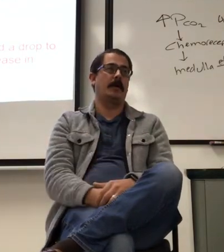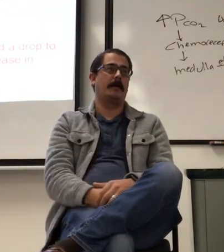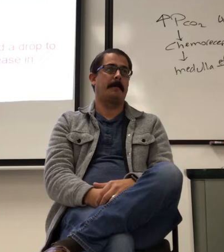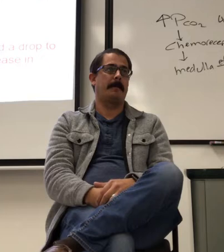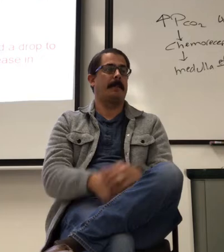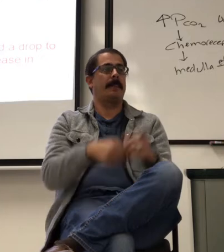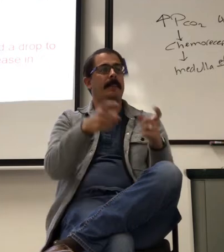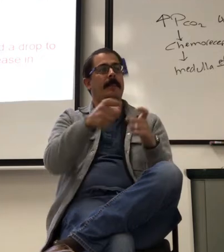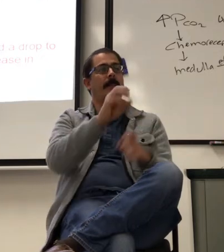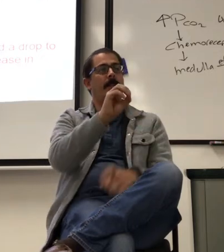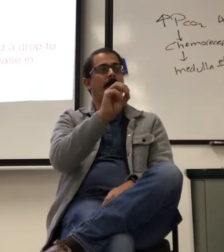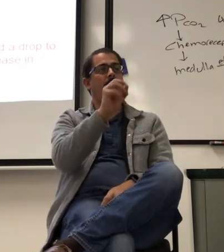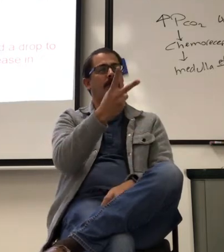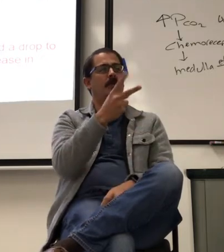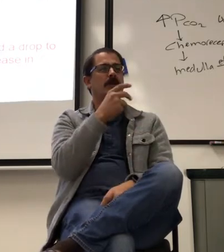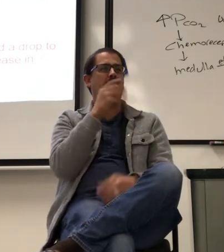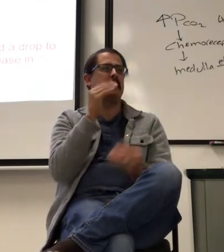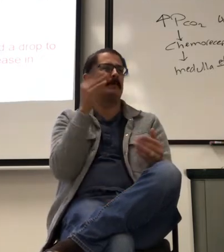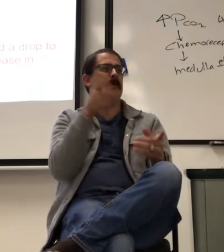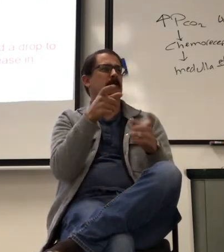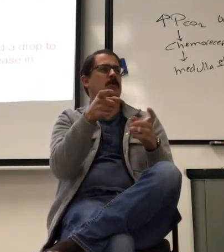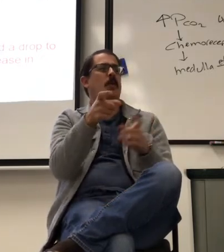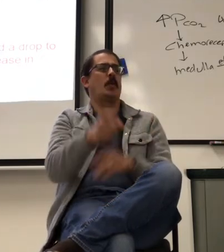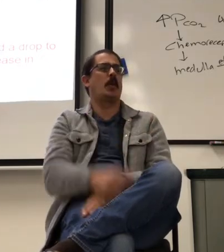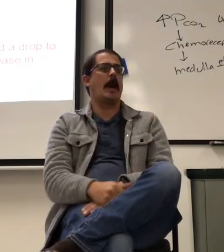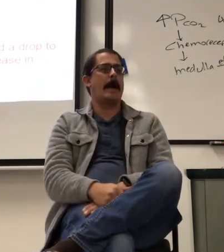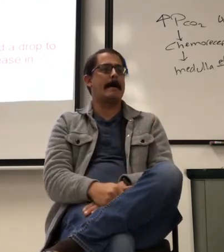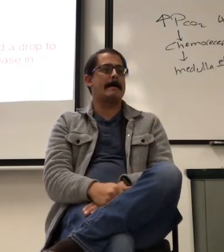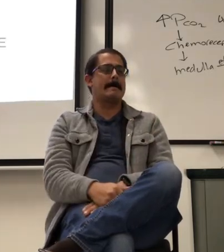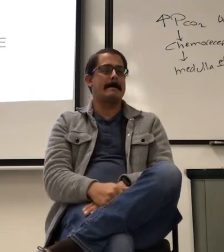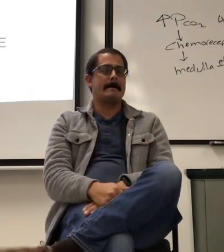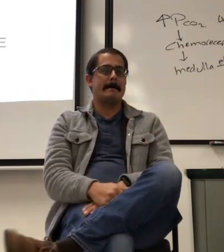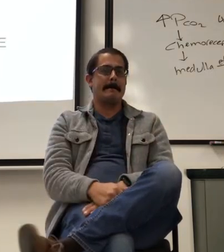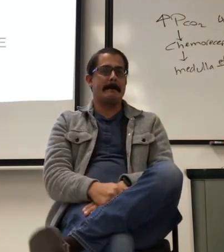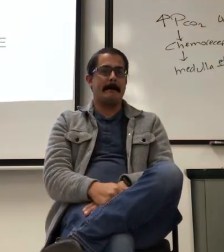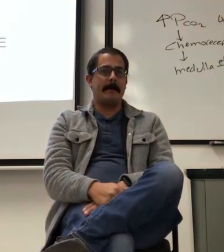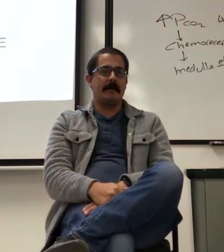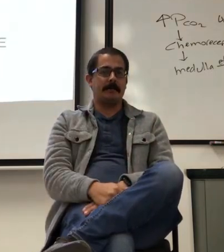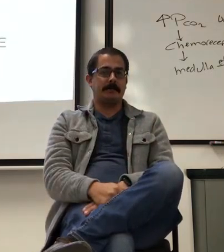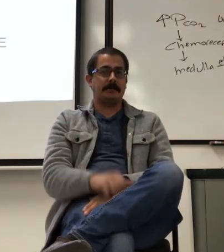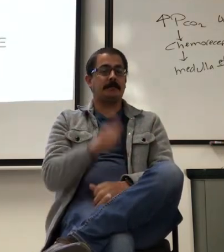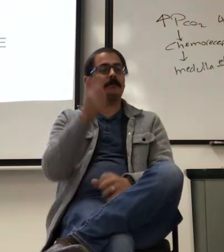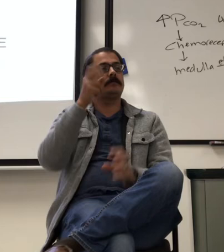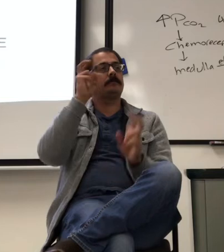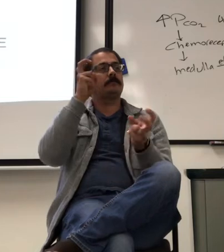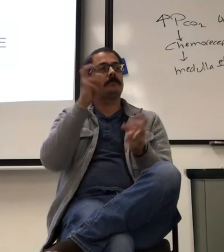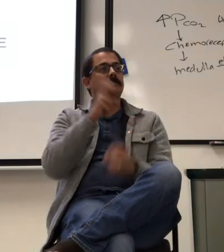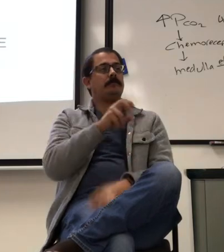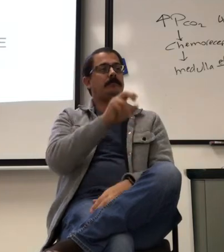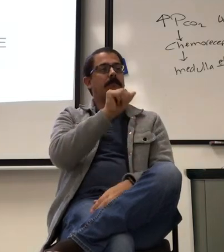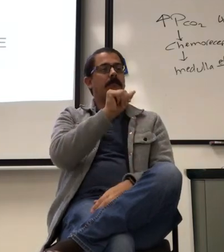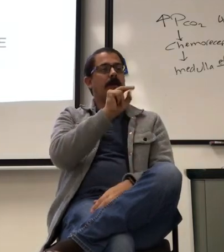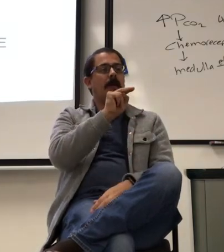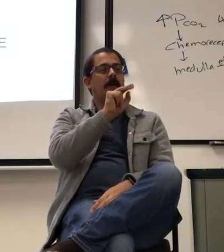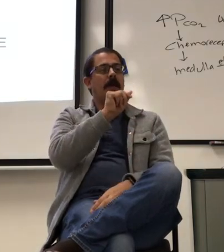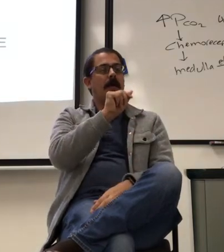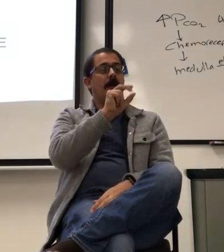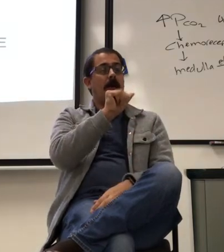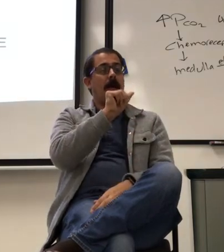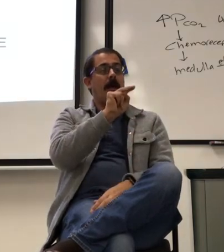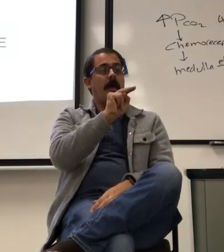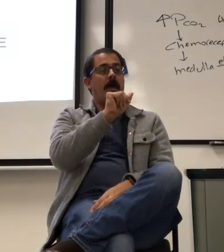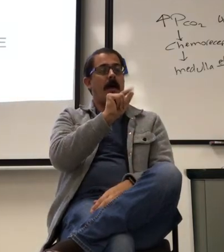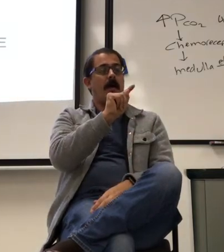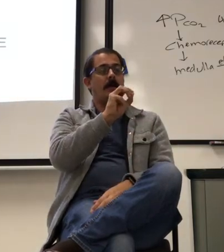of O2, not as tightly regulated. Another topic is called anatomic dead space.